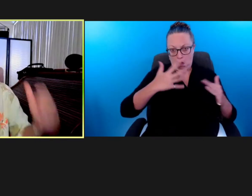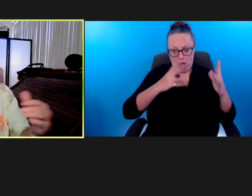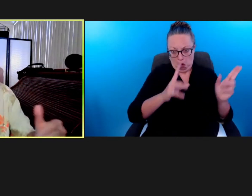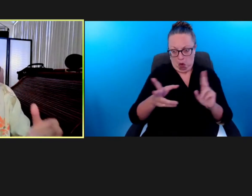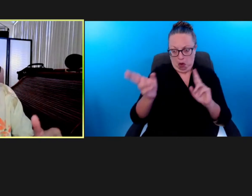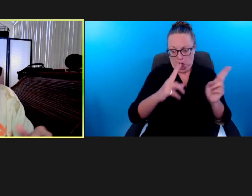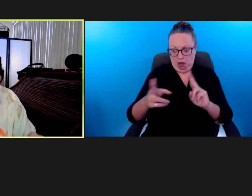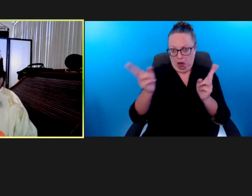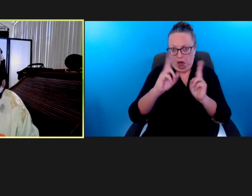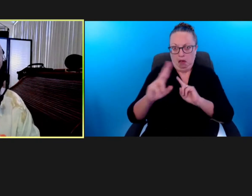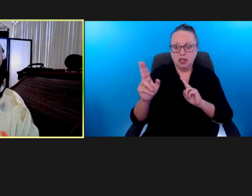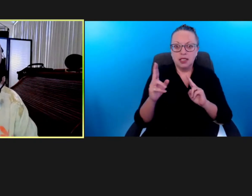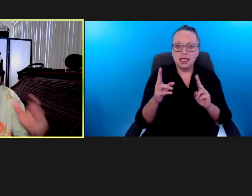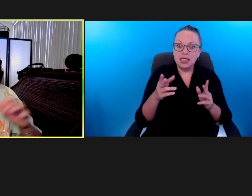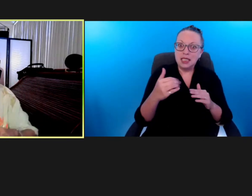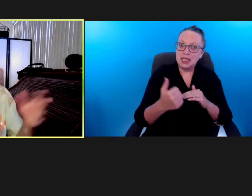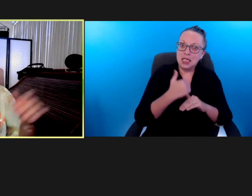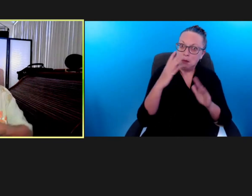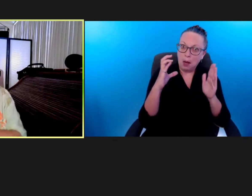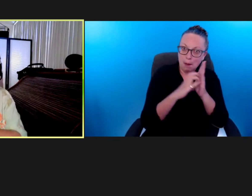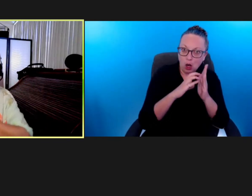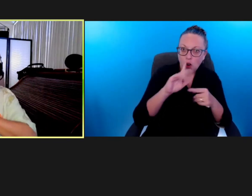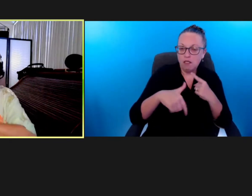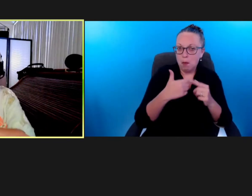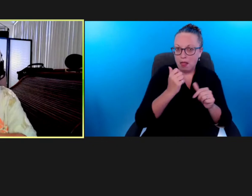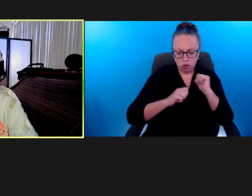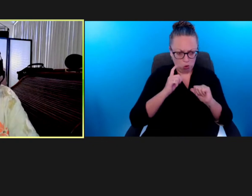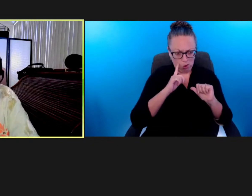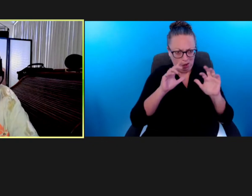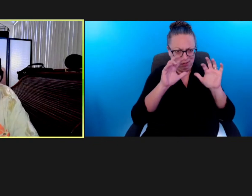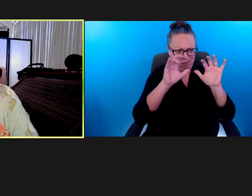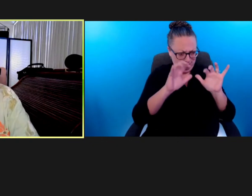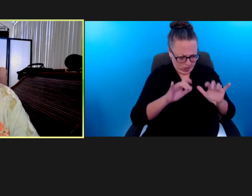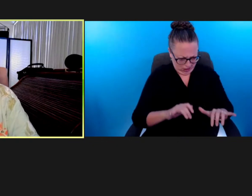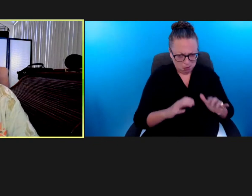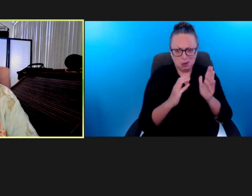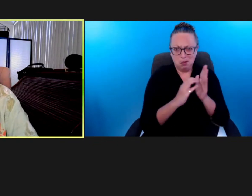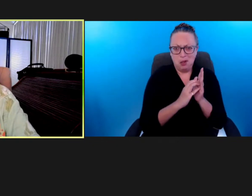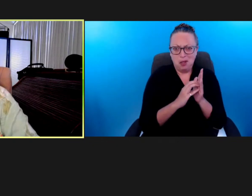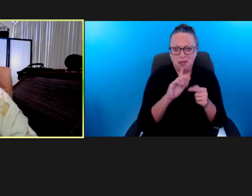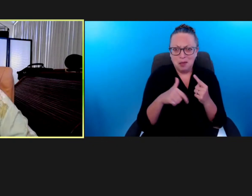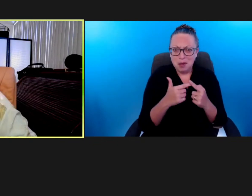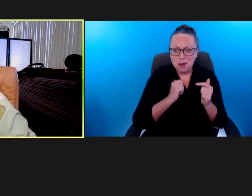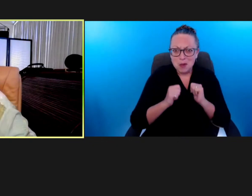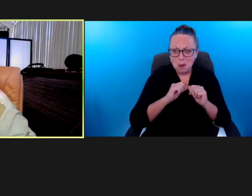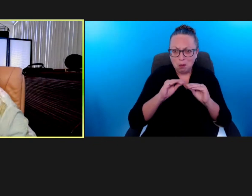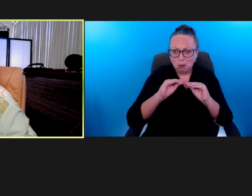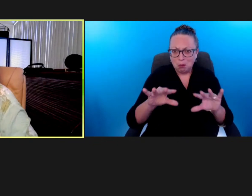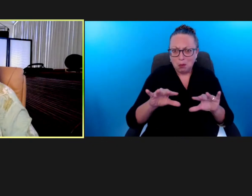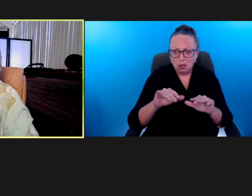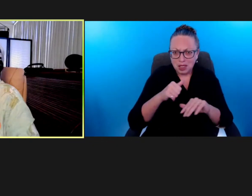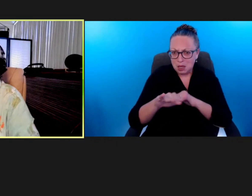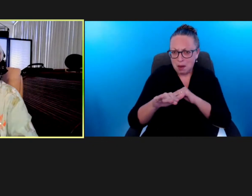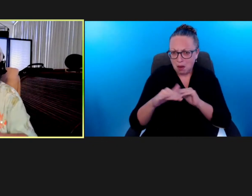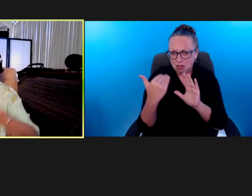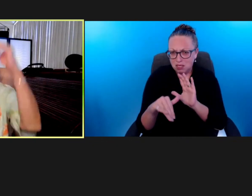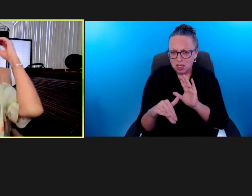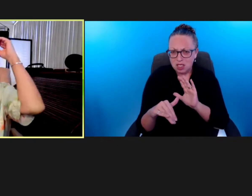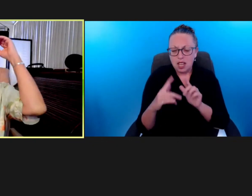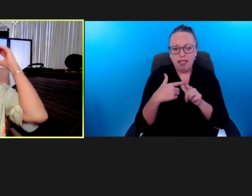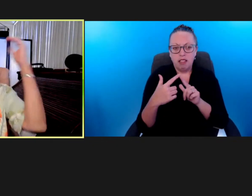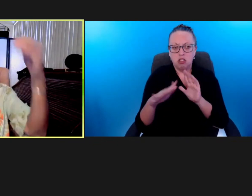Send me a paragraph about the show. So I quickly wrote a paragraph about the show. And then she got back to me and she said,